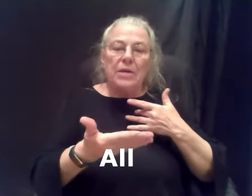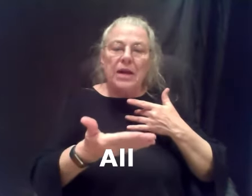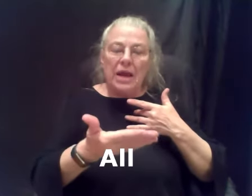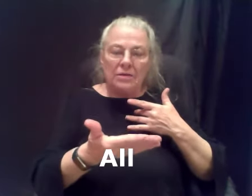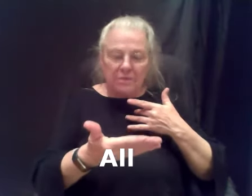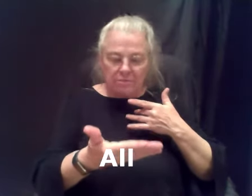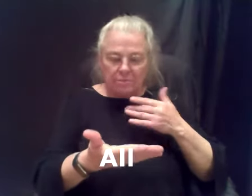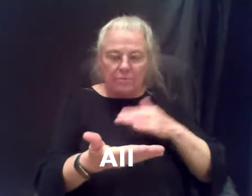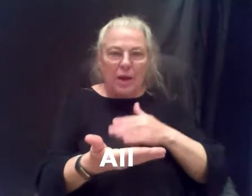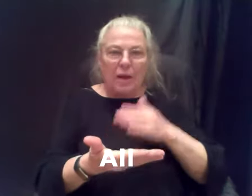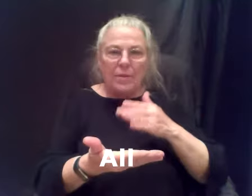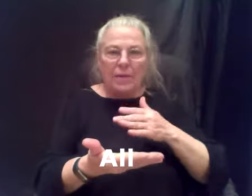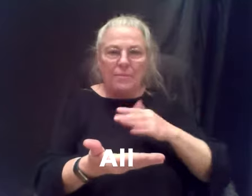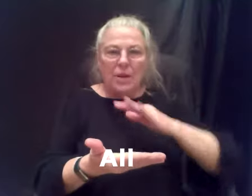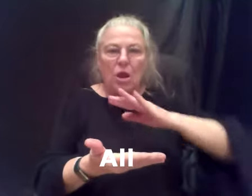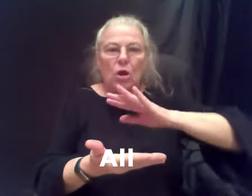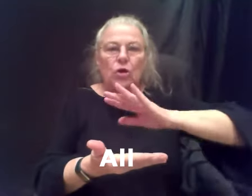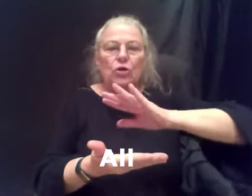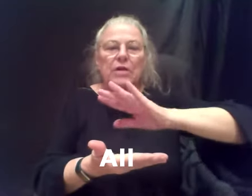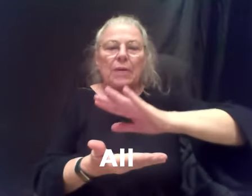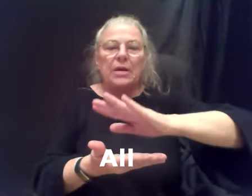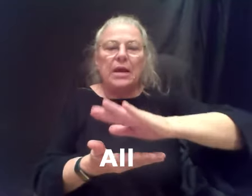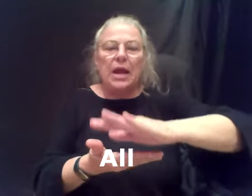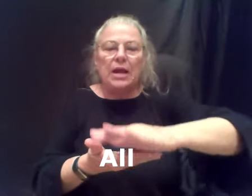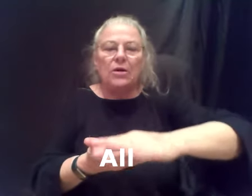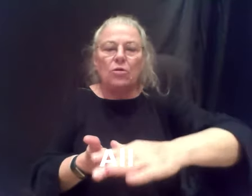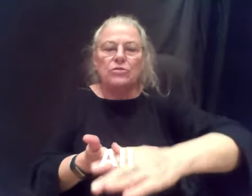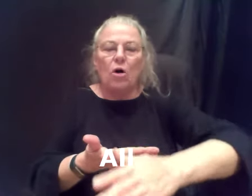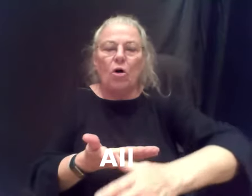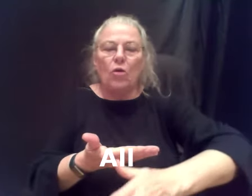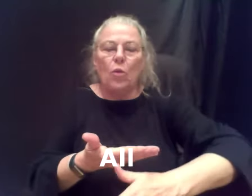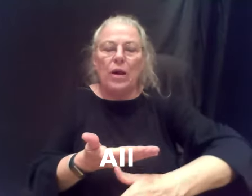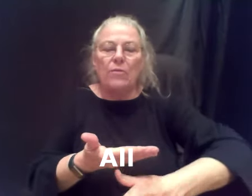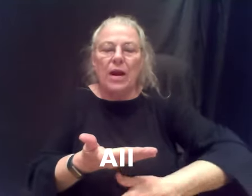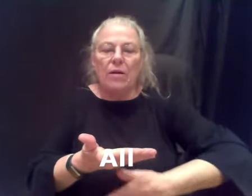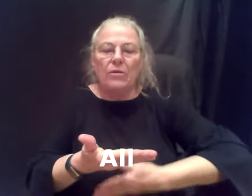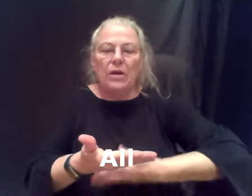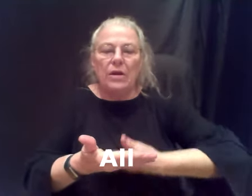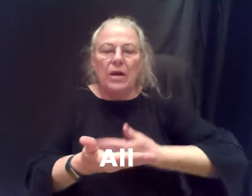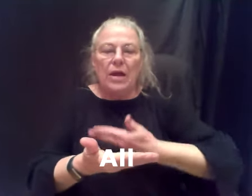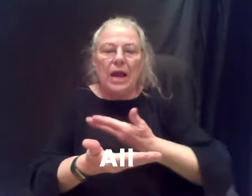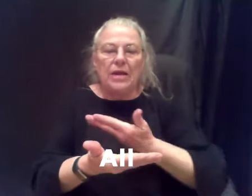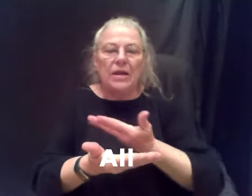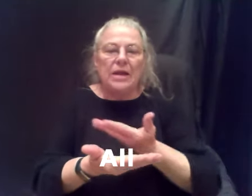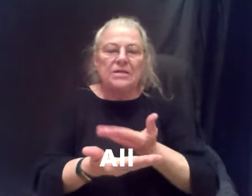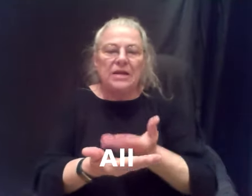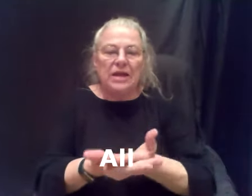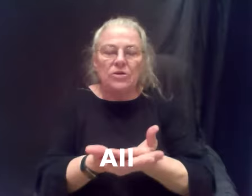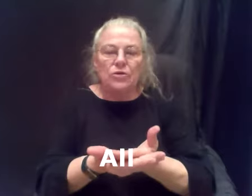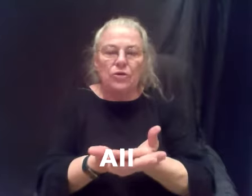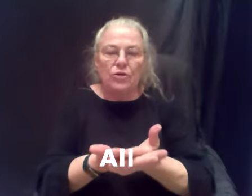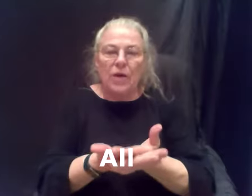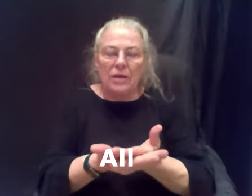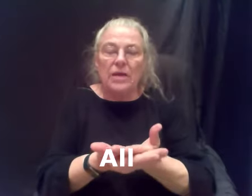hand, palm up. Your dominant hand goes all the way around and lays into your non-dominant